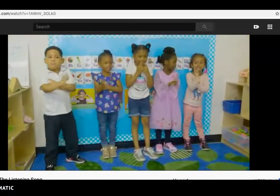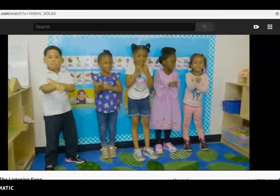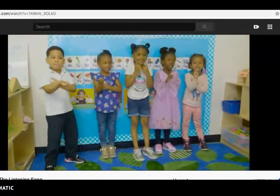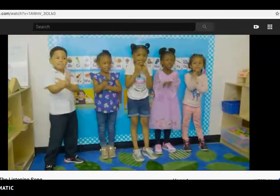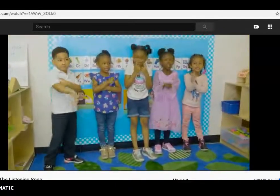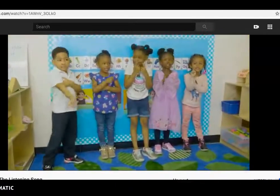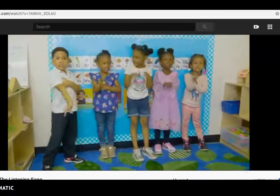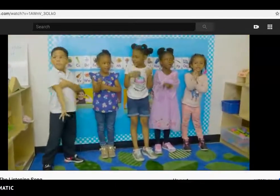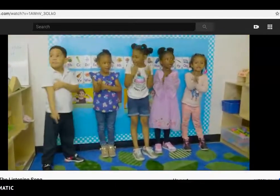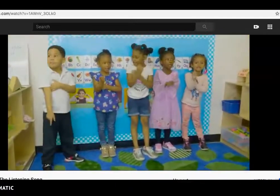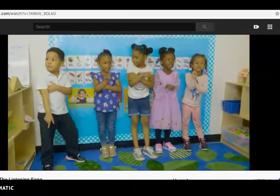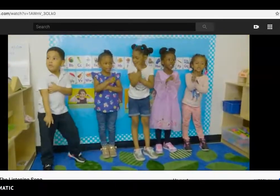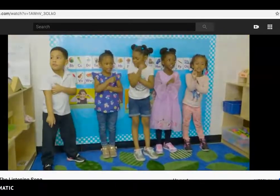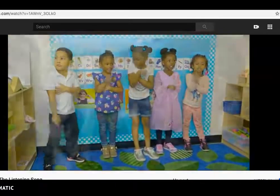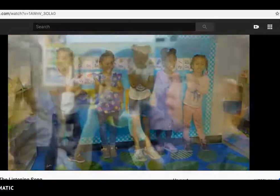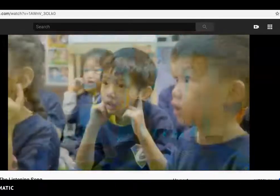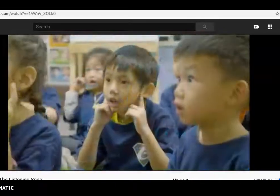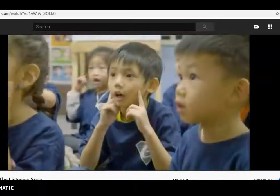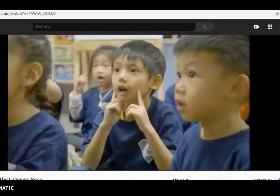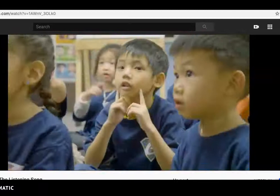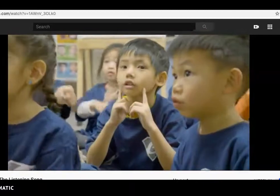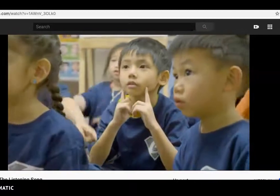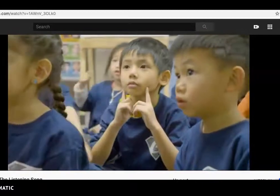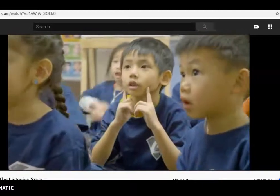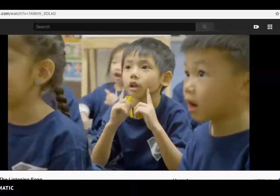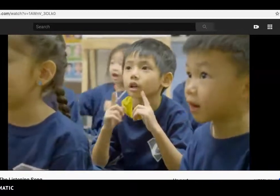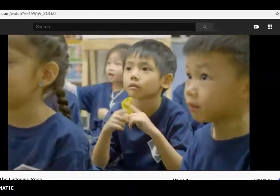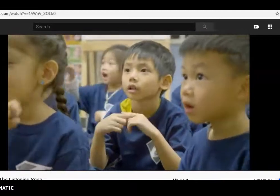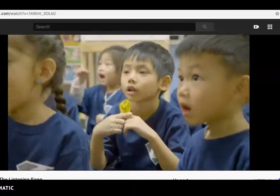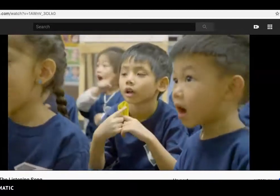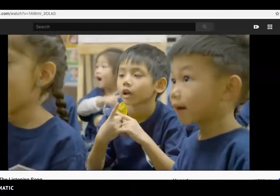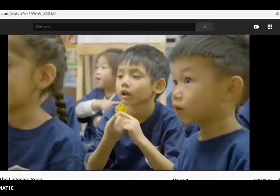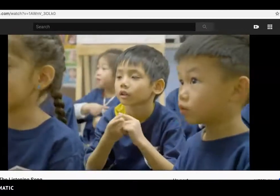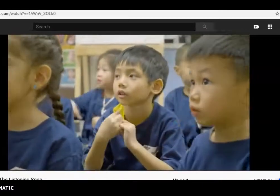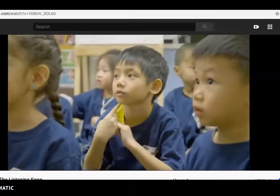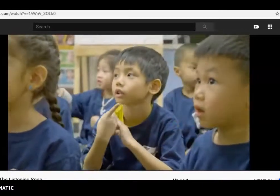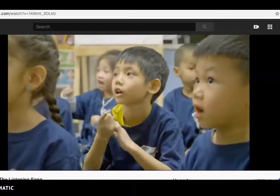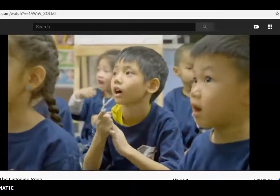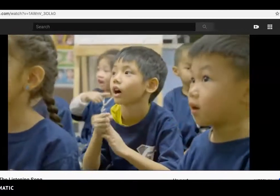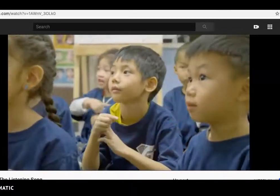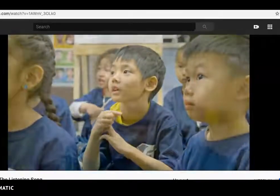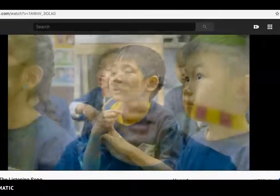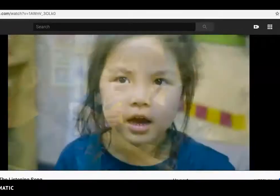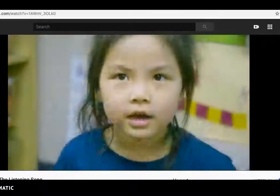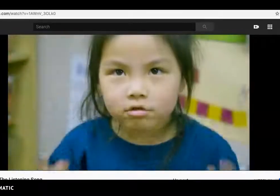listen. This is how we listen. Have a good time. Have a good time. I'm